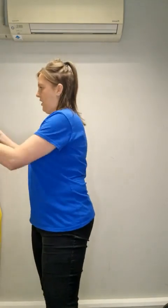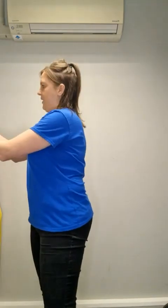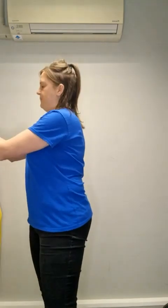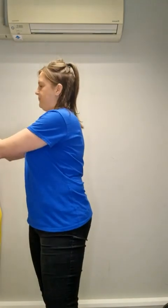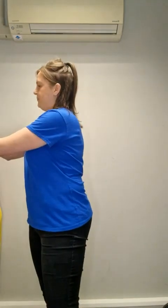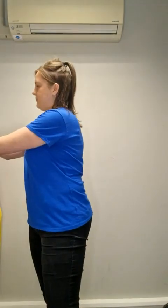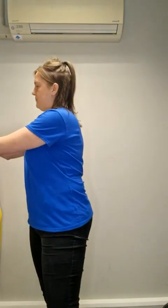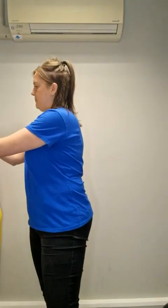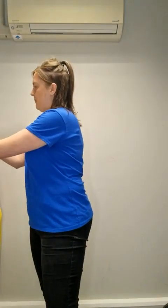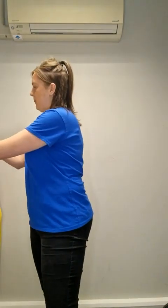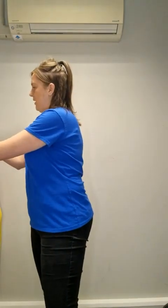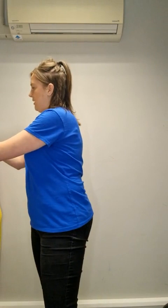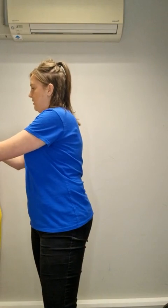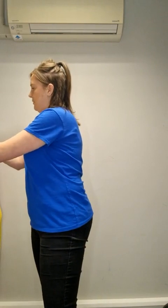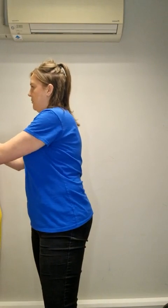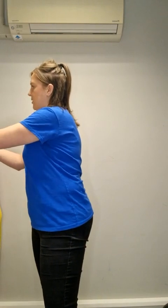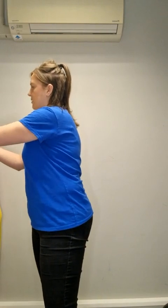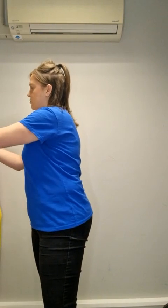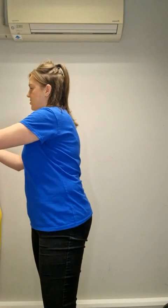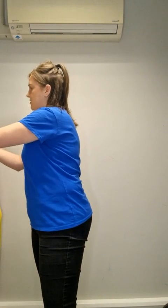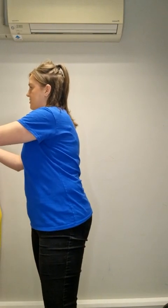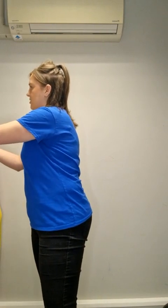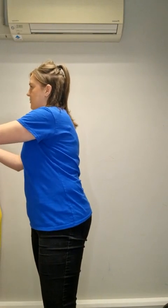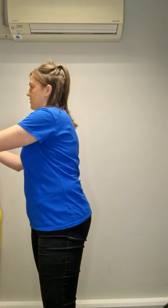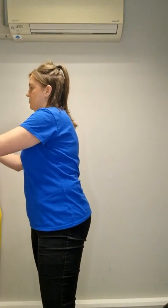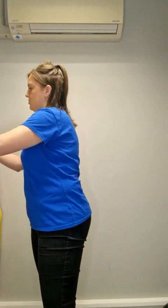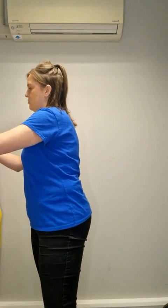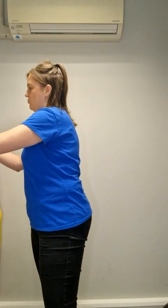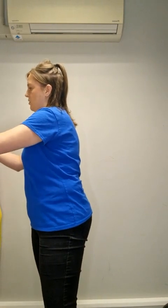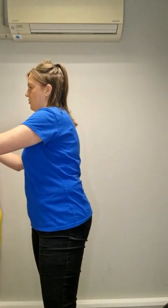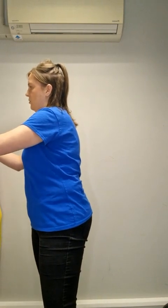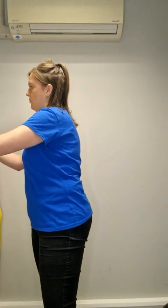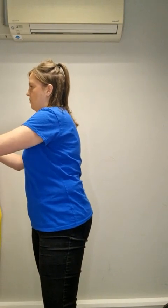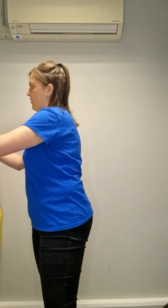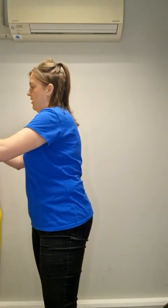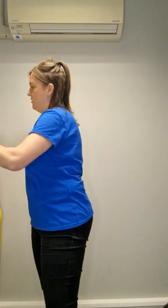Okay, we are just going to roll with it.